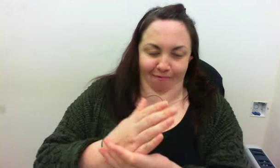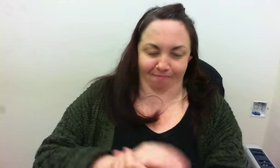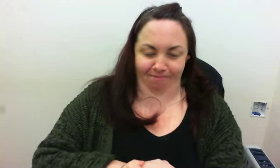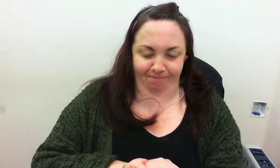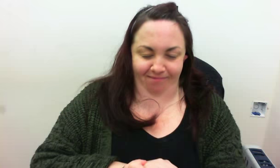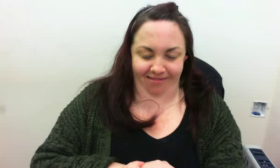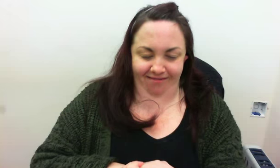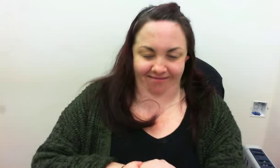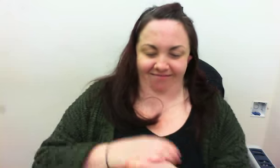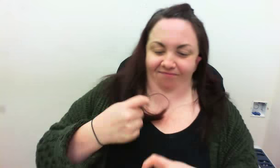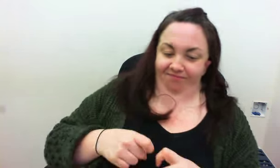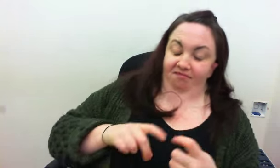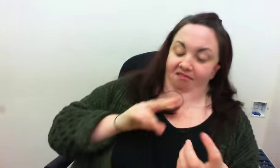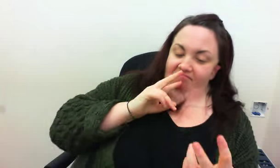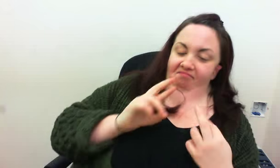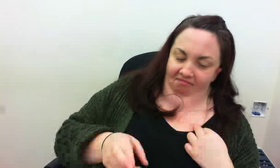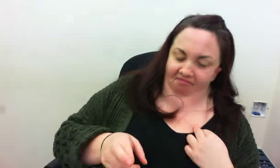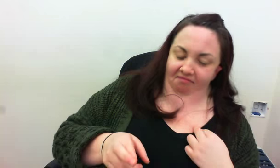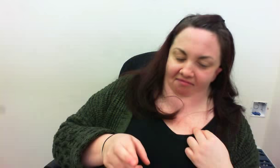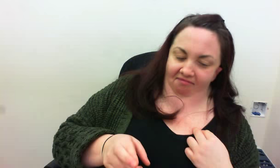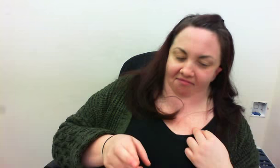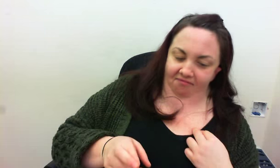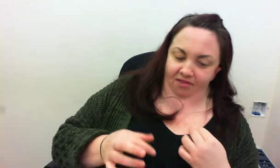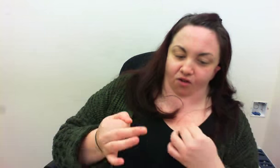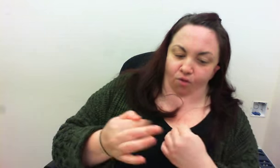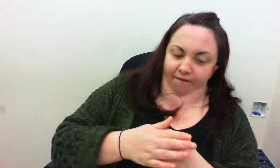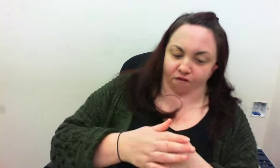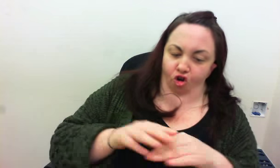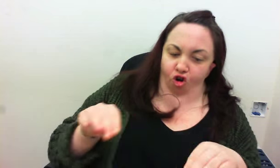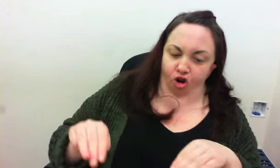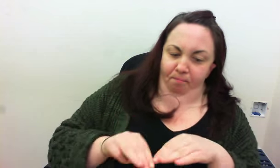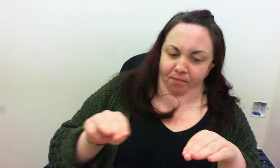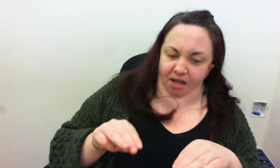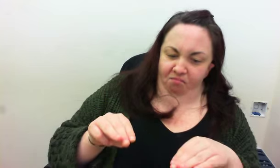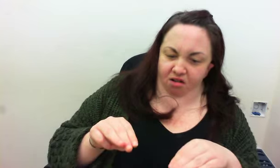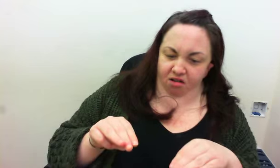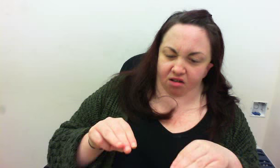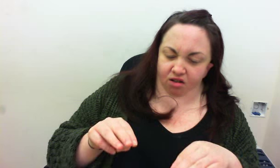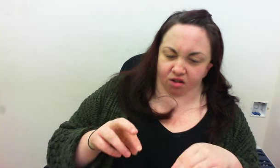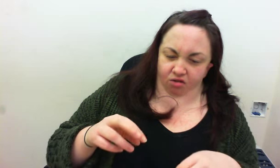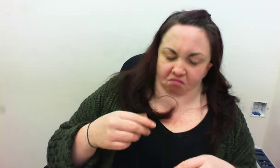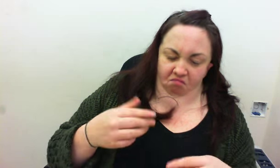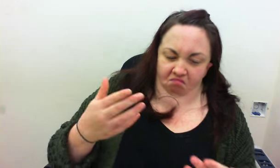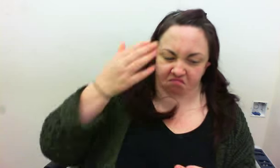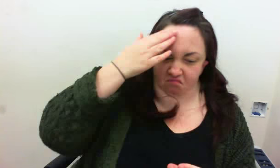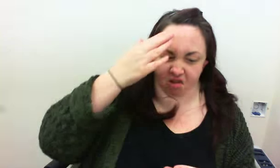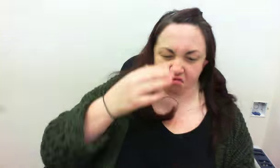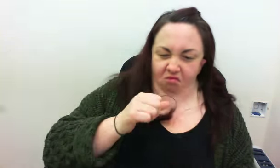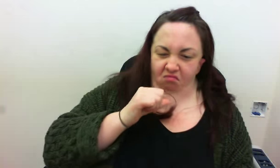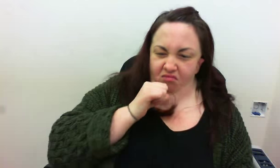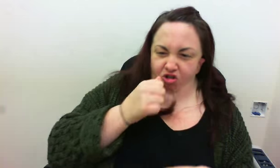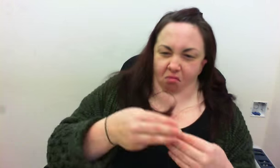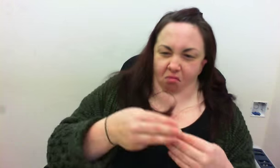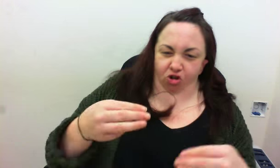Yeah. And for people who may not have too much contact with deaf people, and you